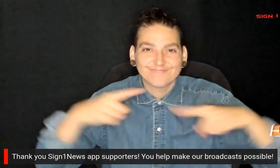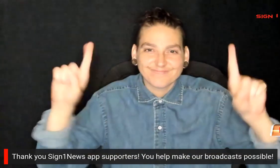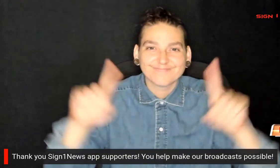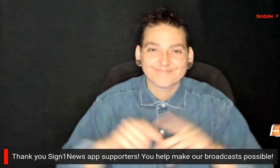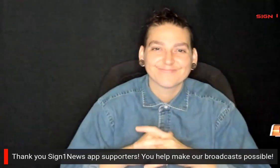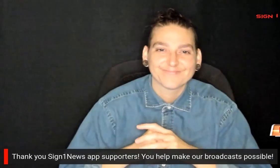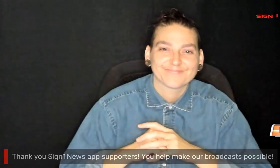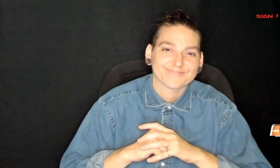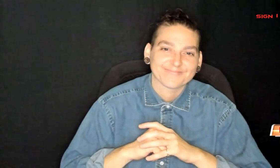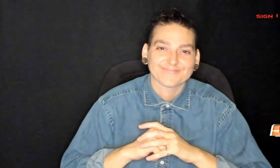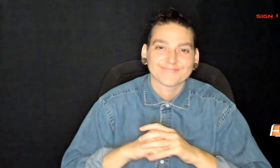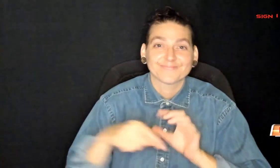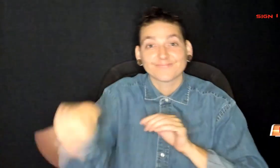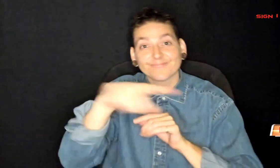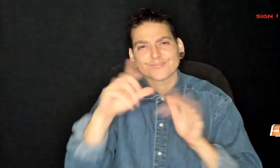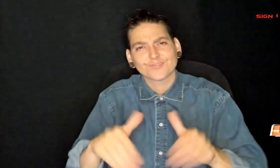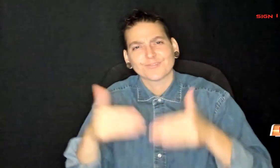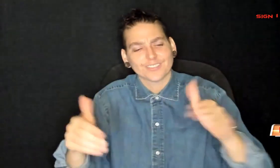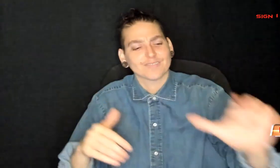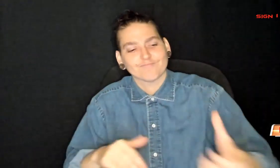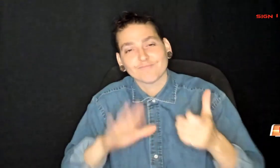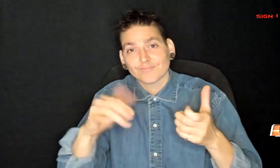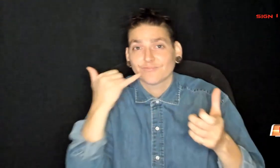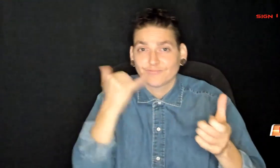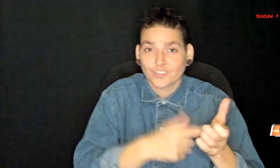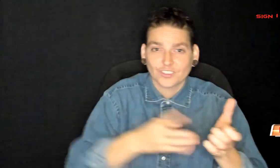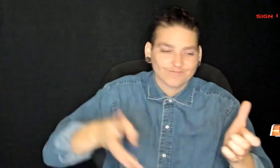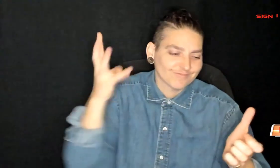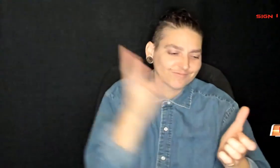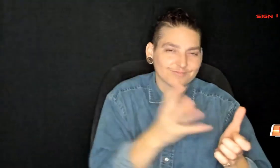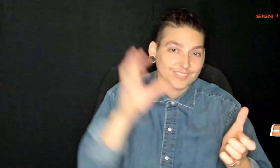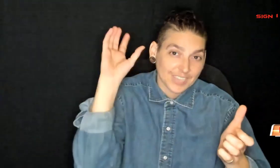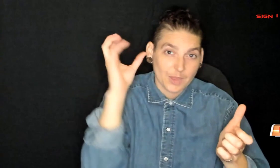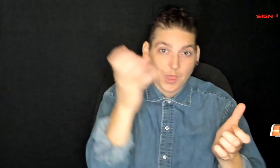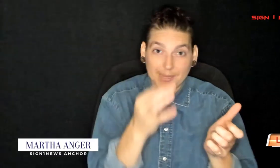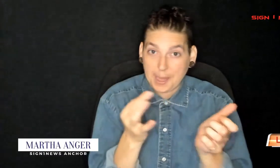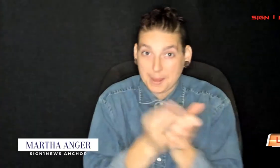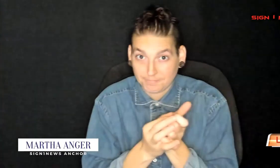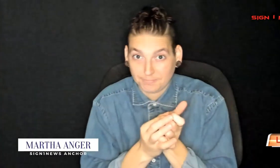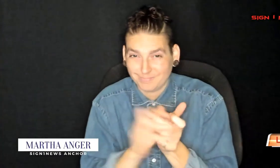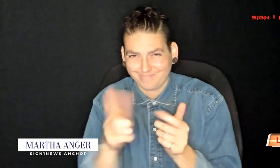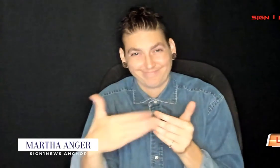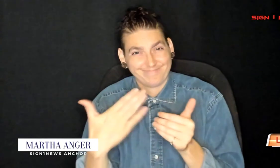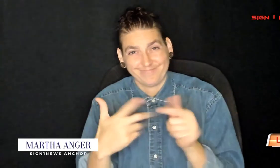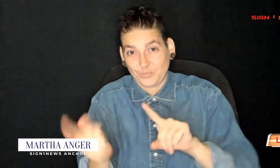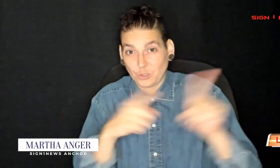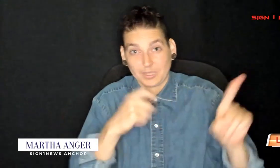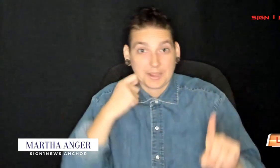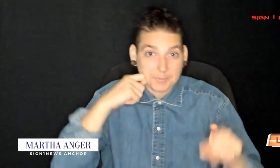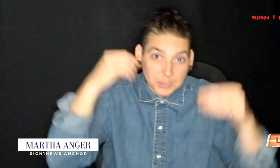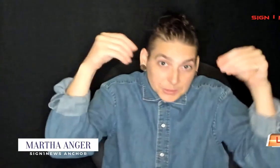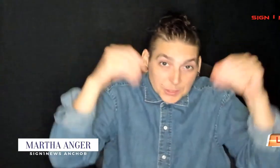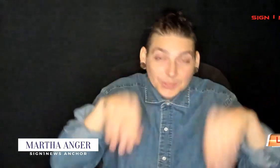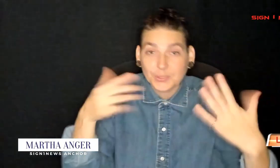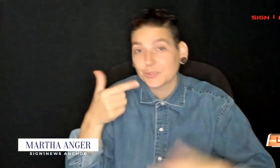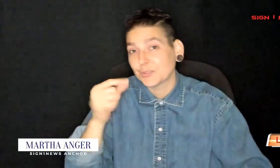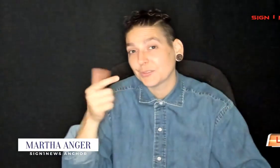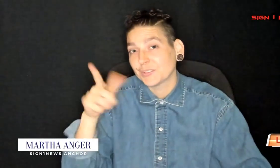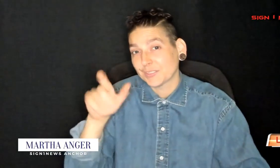You can download the Sign One News app by heading to the App Store or Google Play Store on your smartphone.